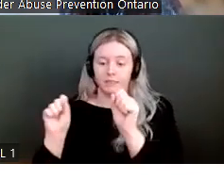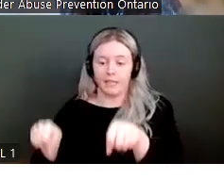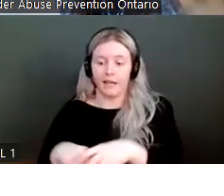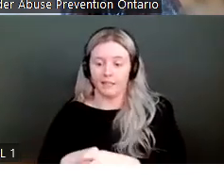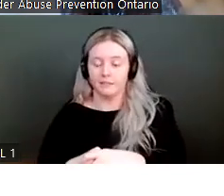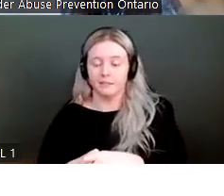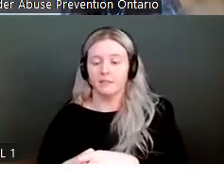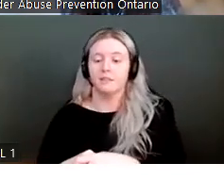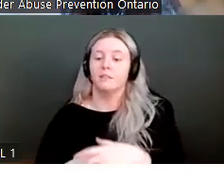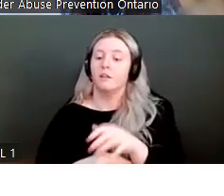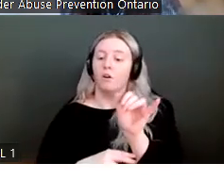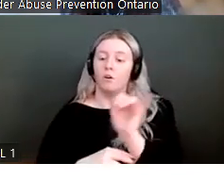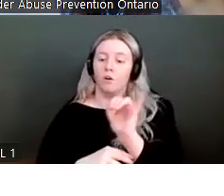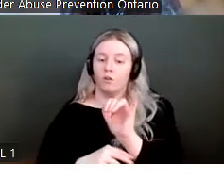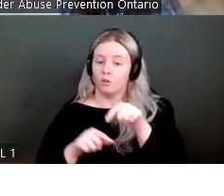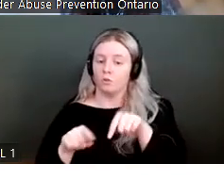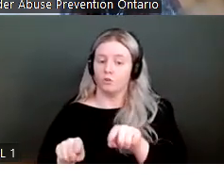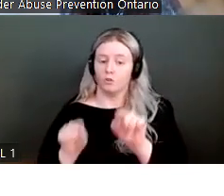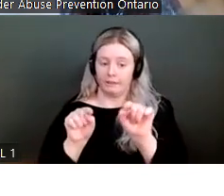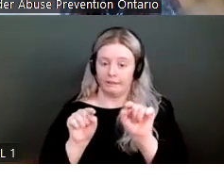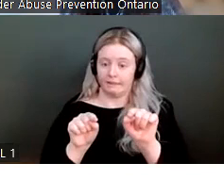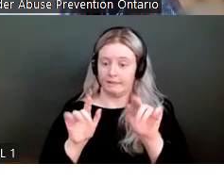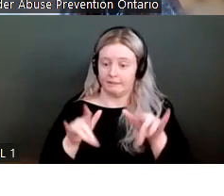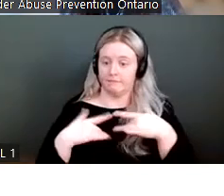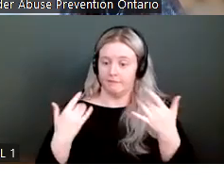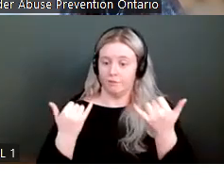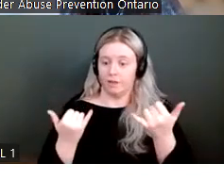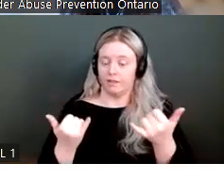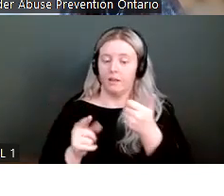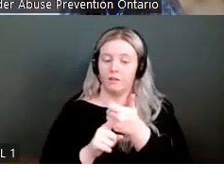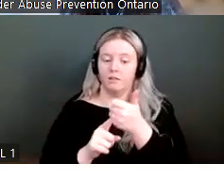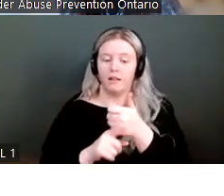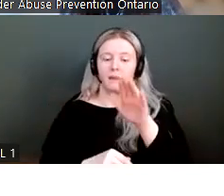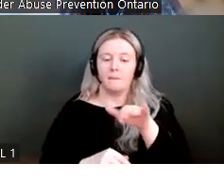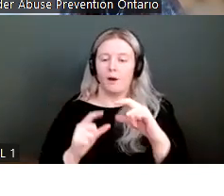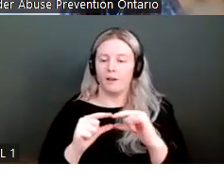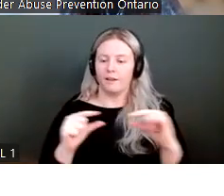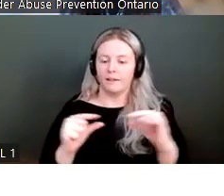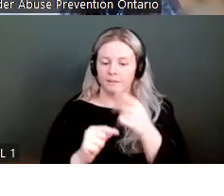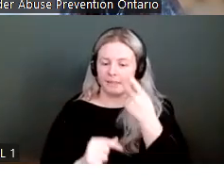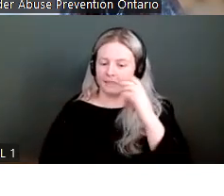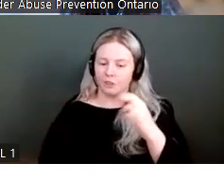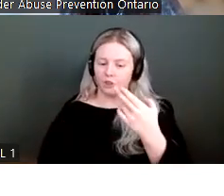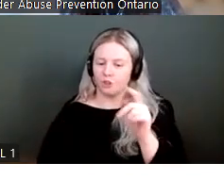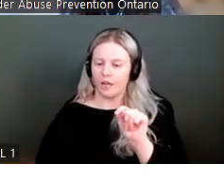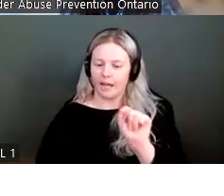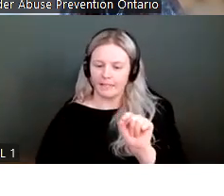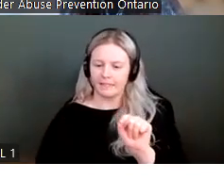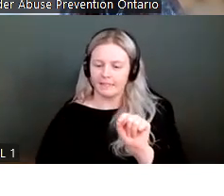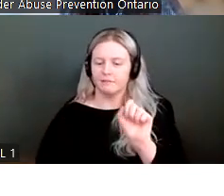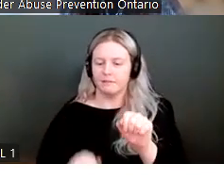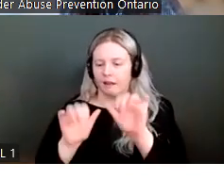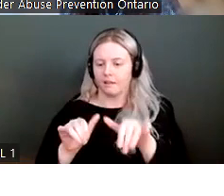Also, during our session now, you can also put in at the bottom, there's a chat box where you can make comments as